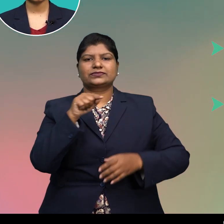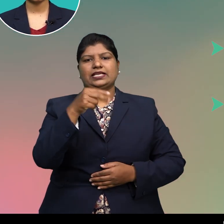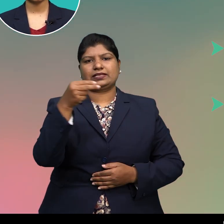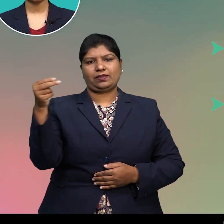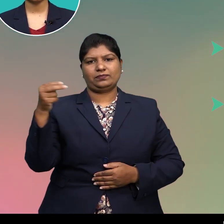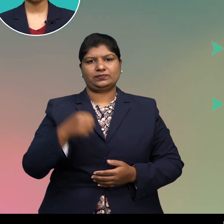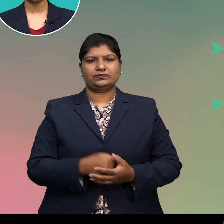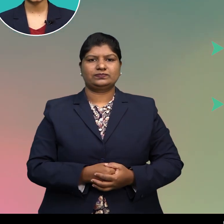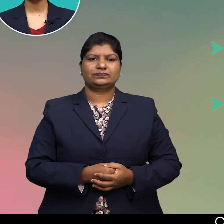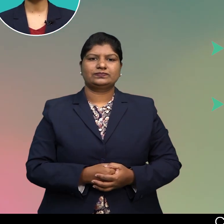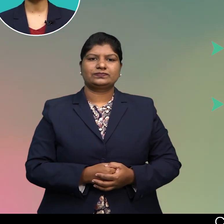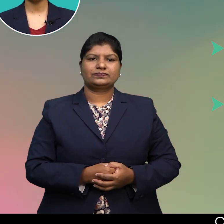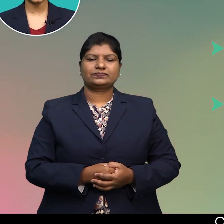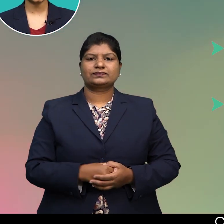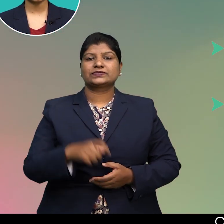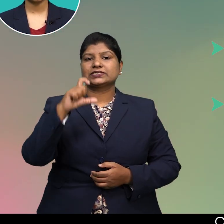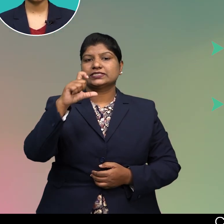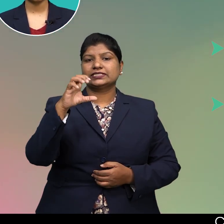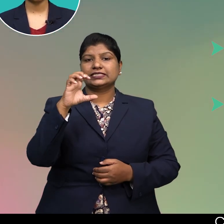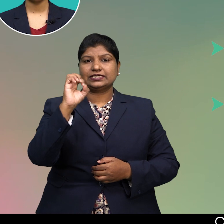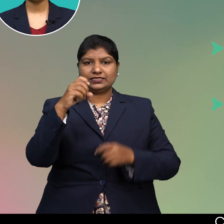mesoderm